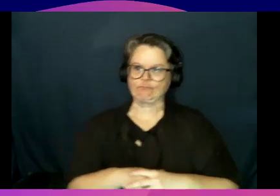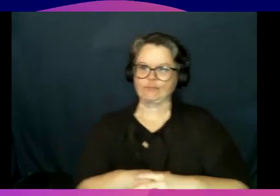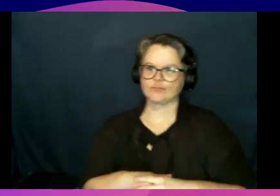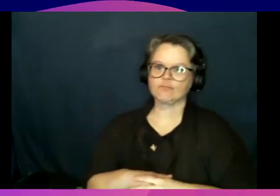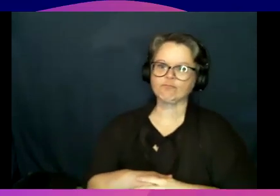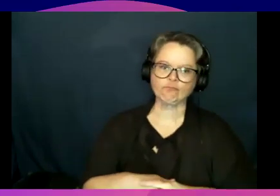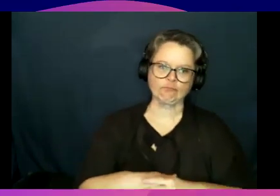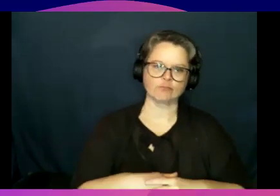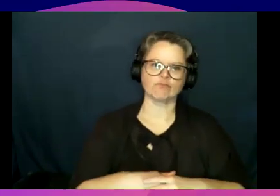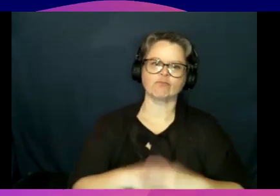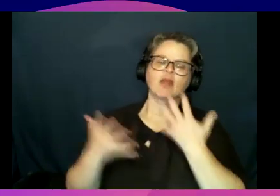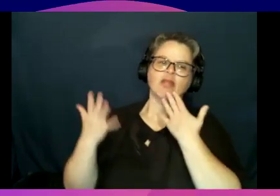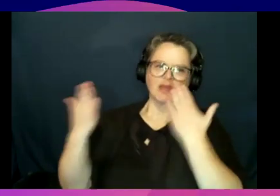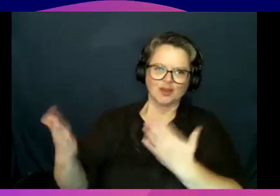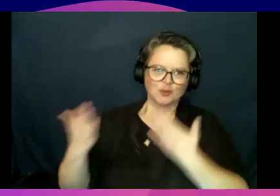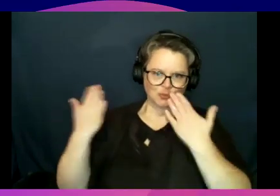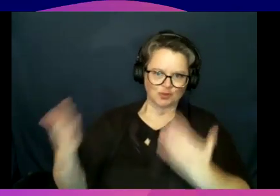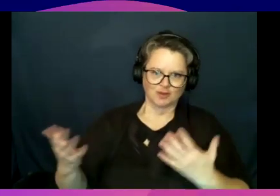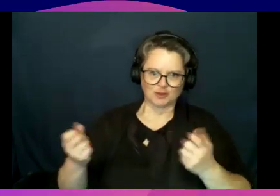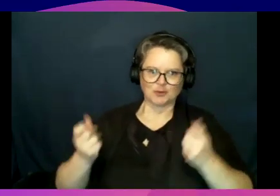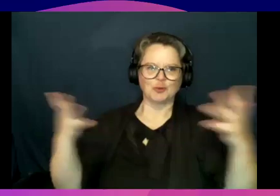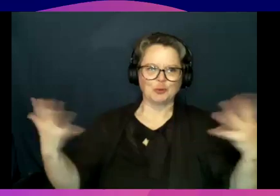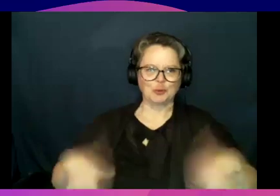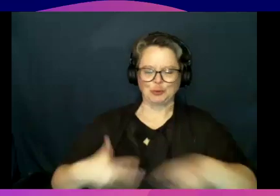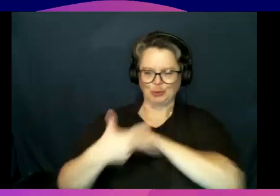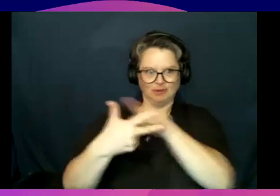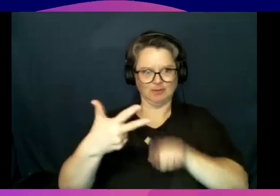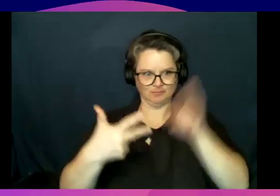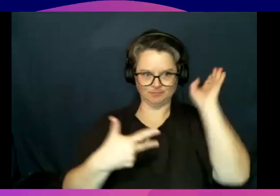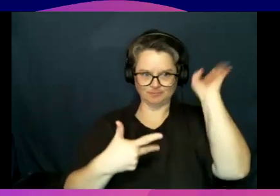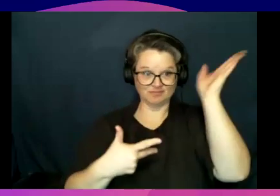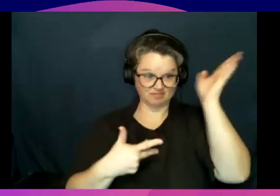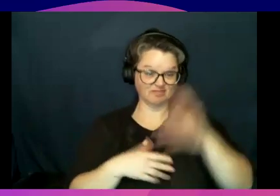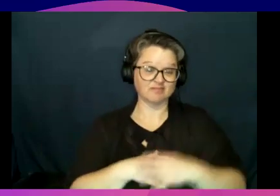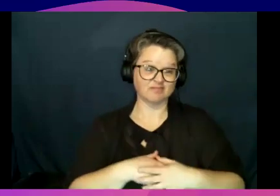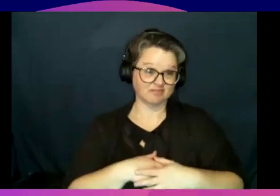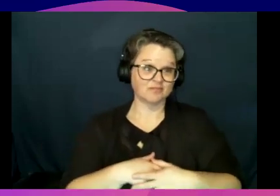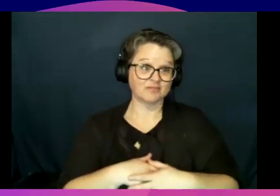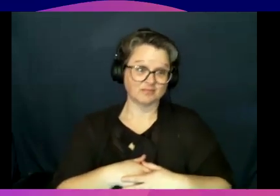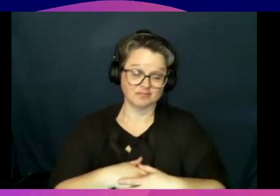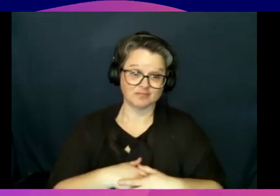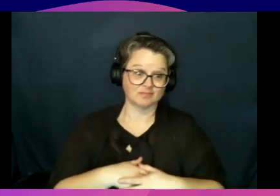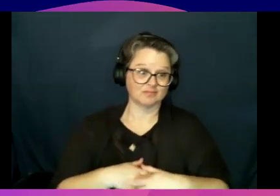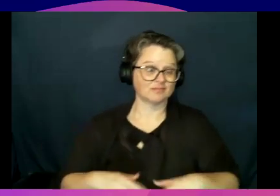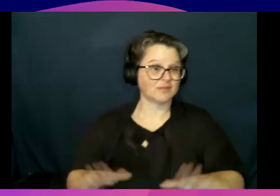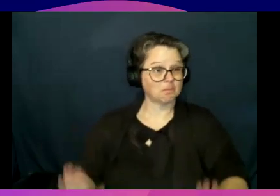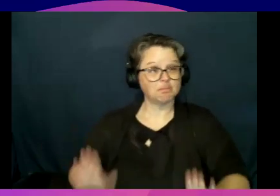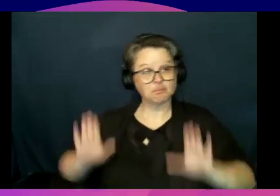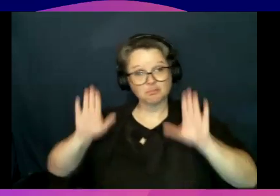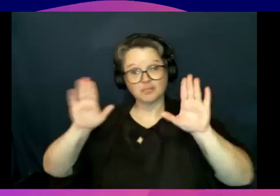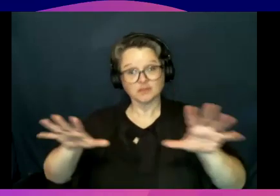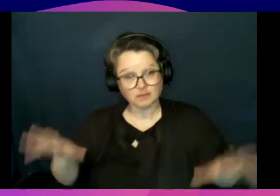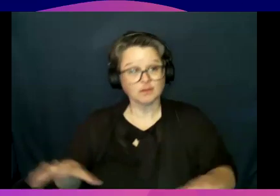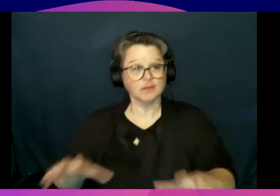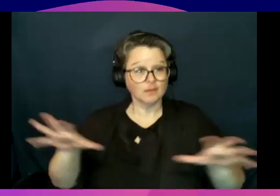Thank you. Thank you so much for your presentations. To hear of the work that all of you are doing, and it's encouraging as